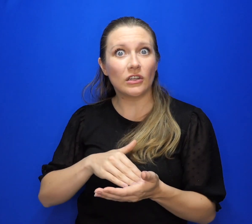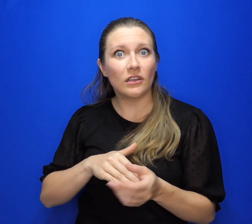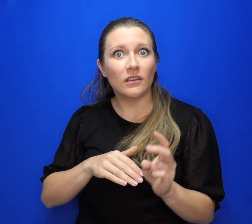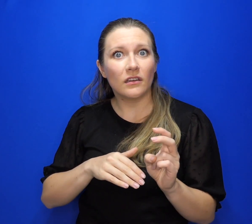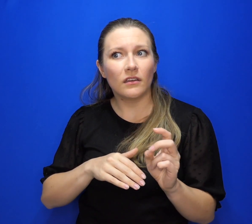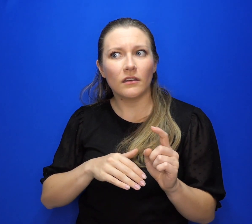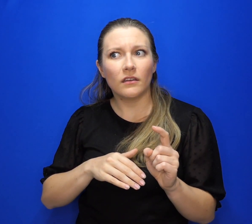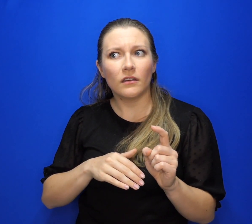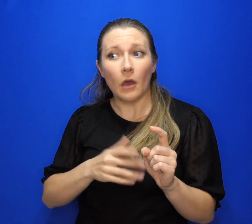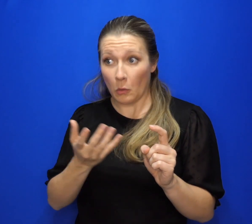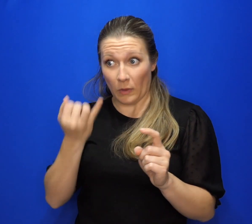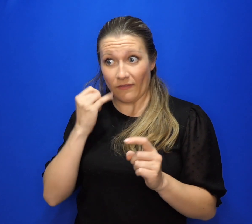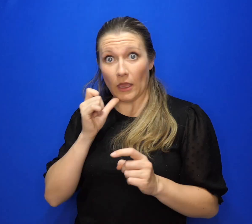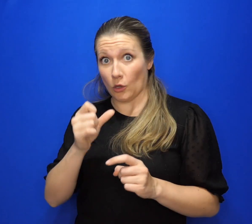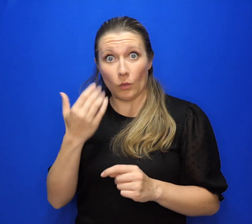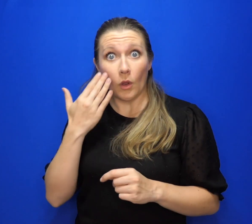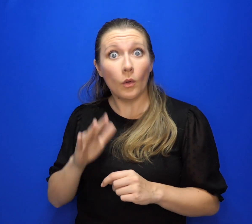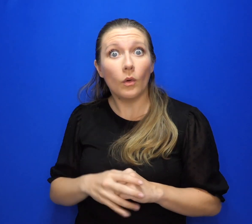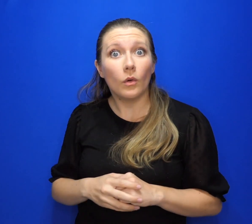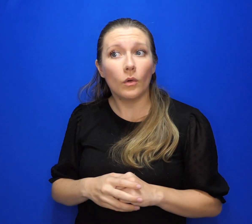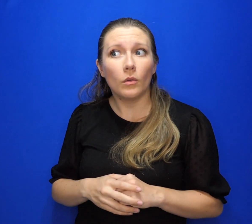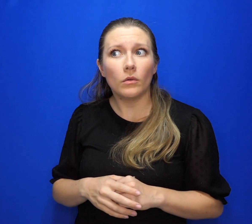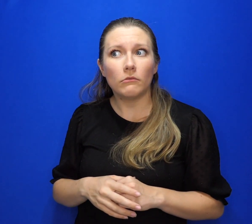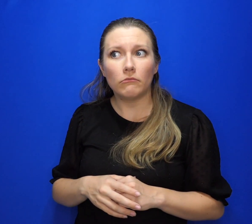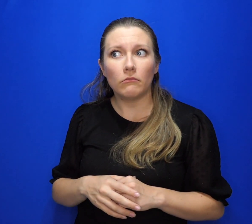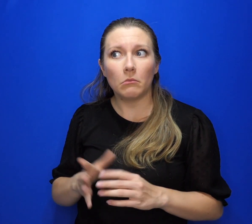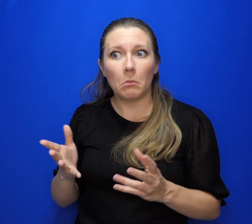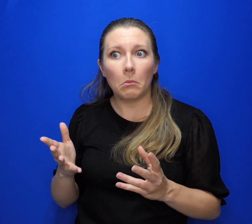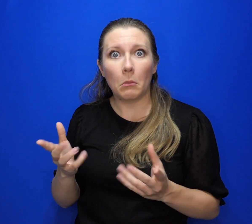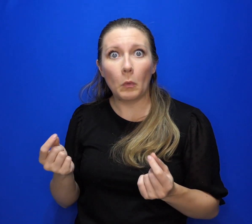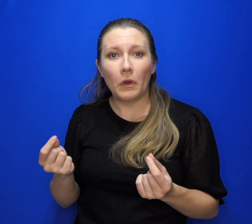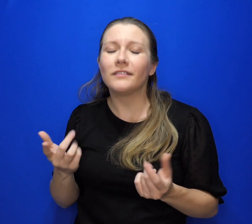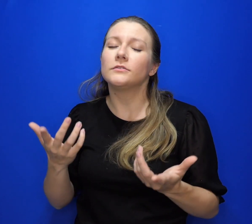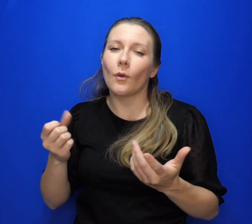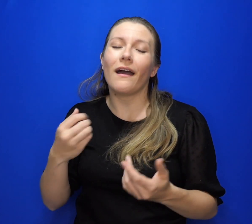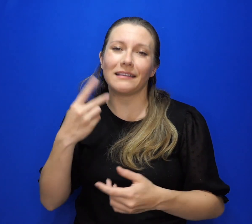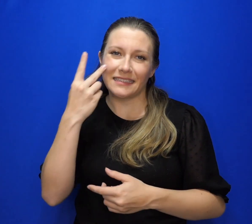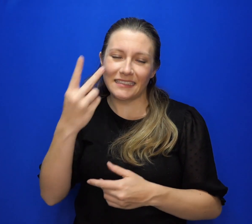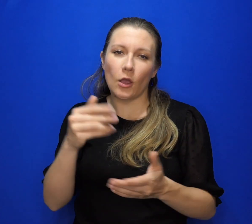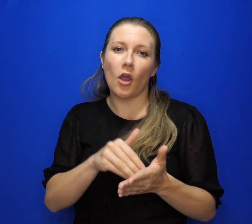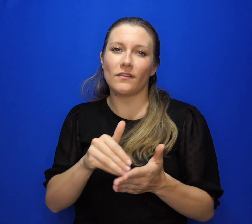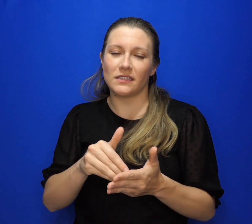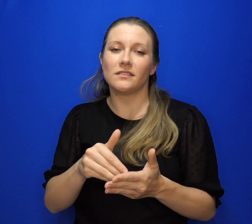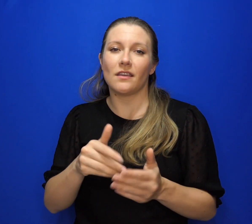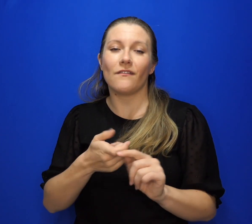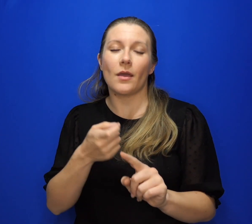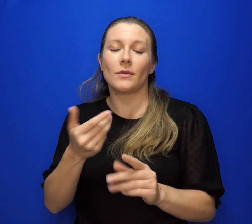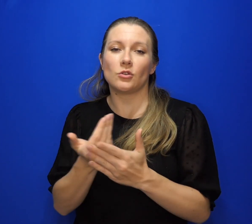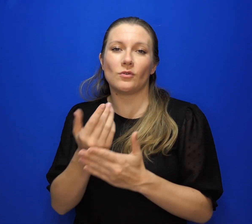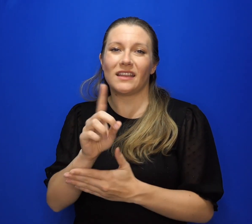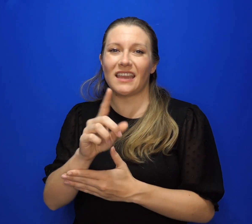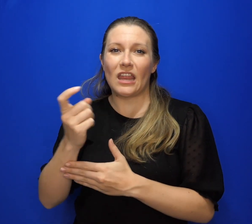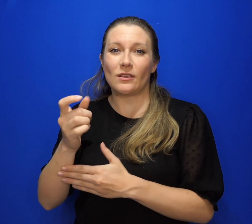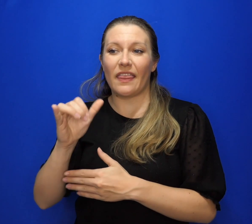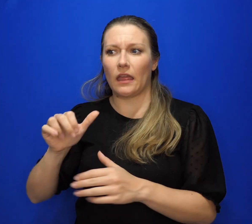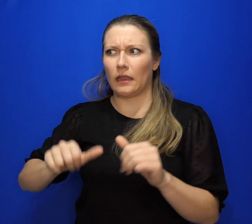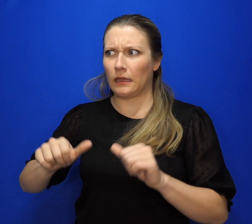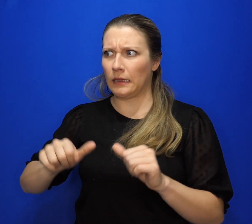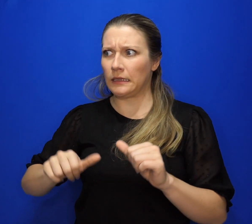that indecision. Like, should I go with what? This is what I see from newly diagnosed people most often, is the uncertainty. And it all